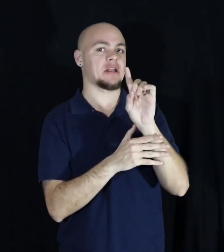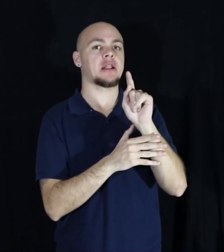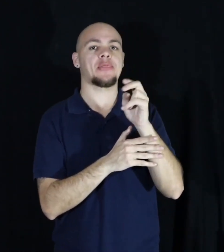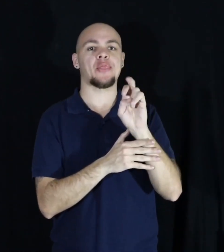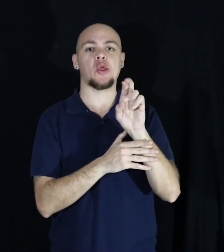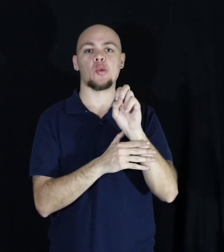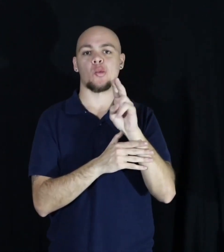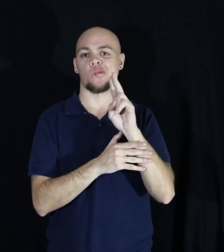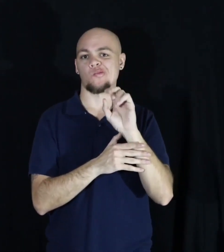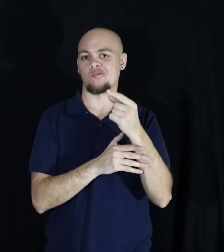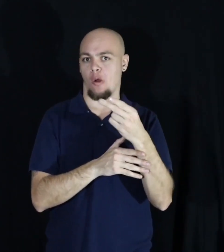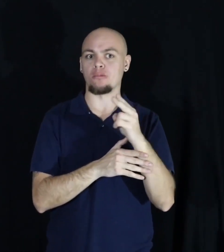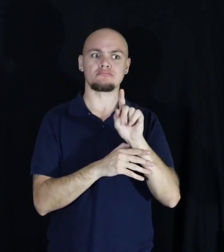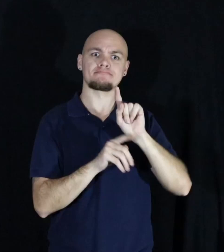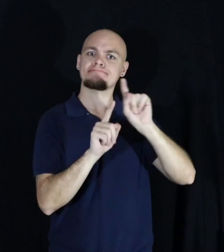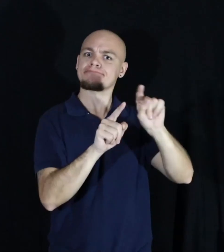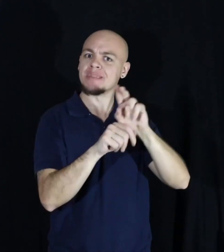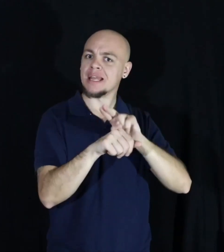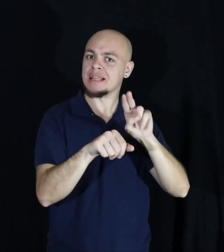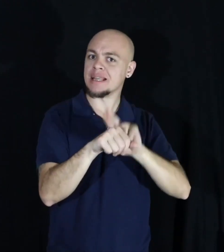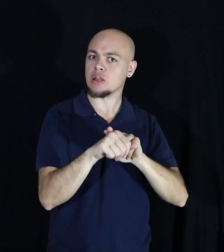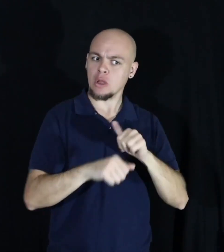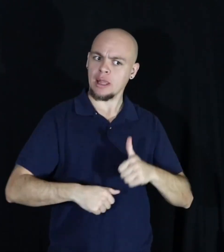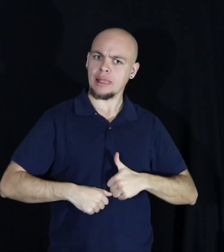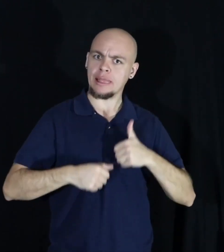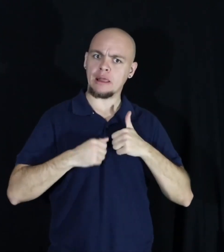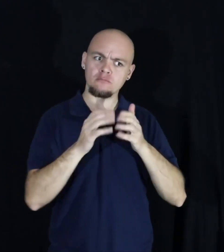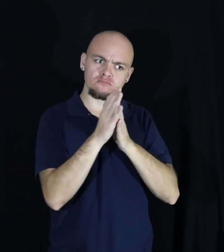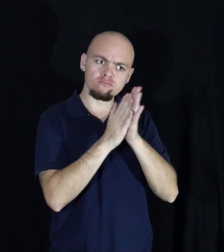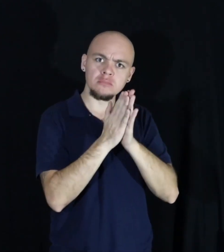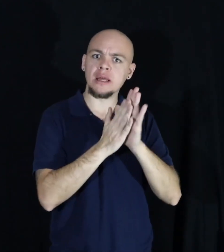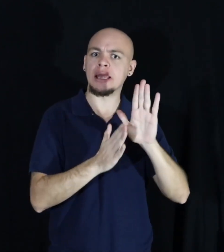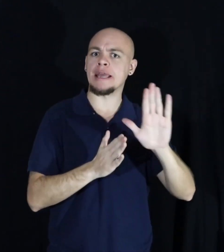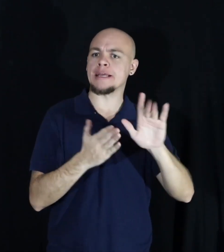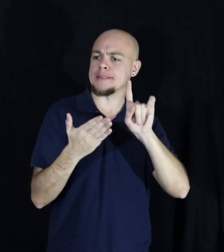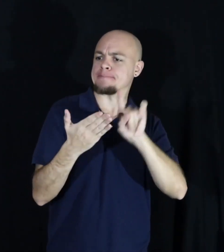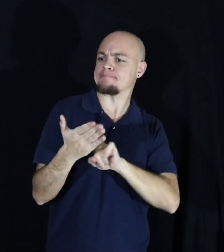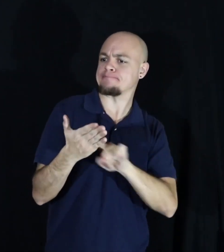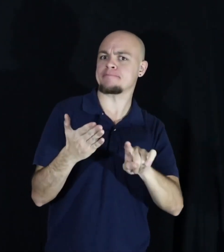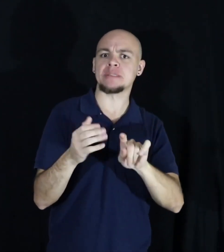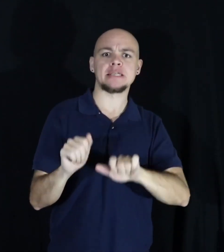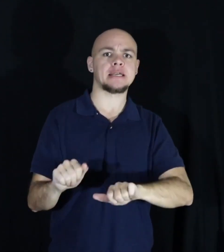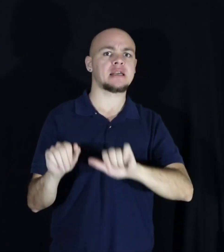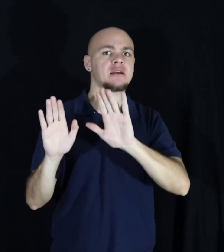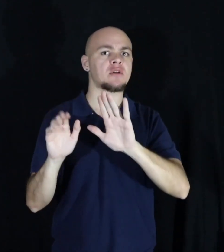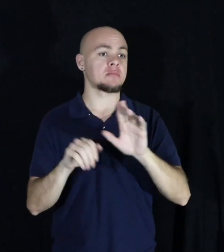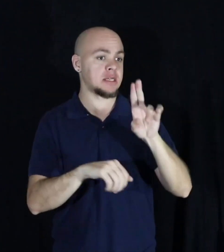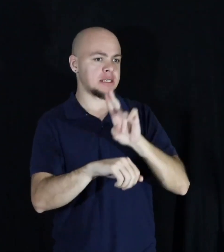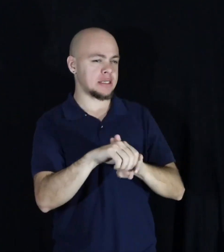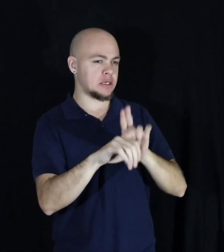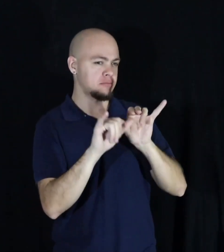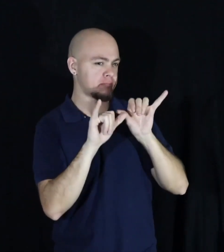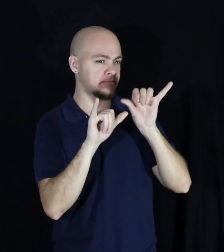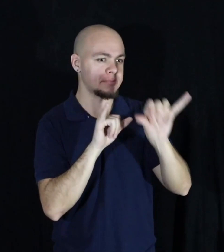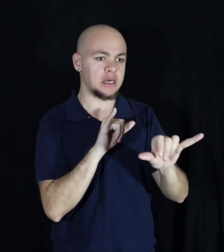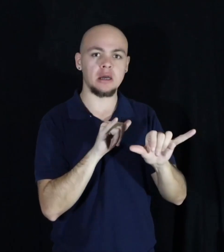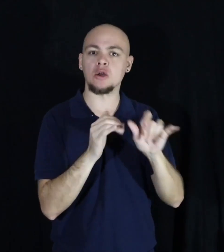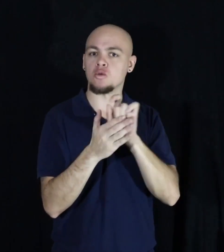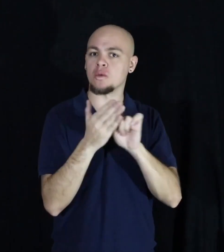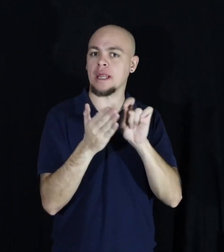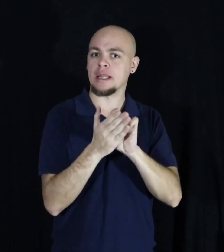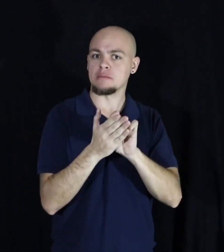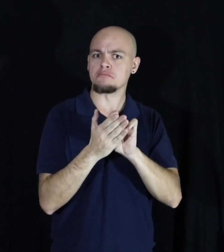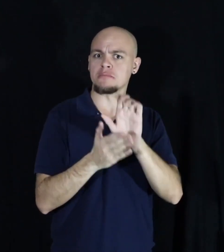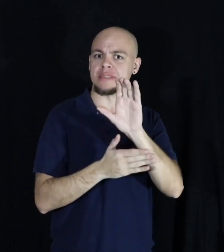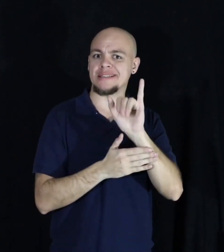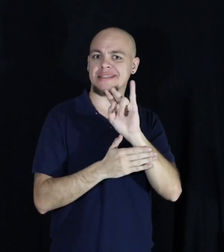into nature to live deliberately and give up his prejudices. His time in nature inspired his writings on civil